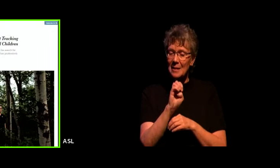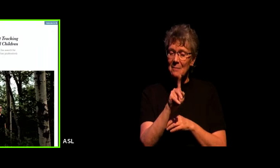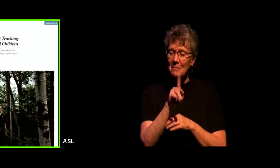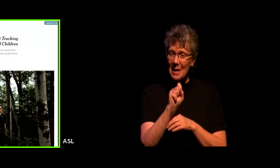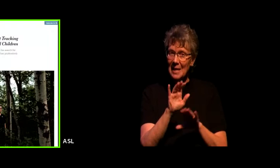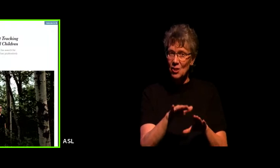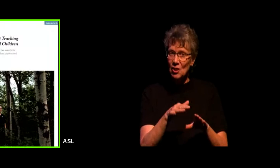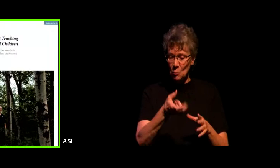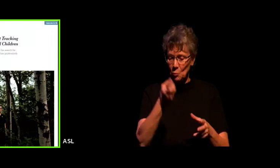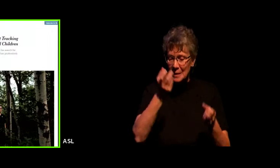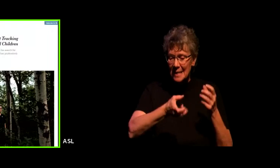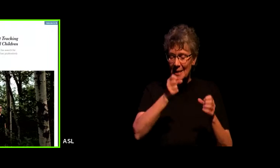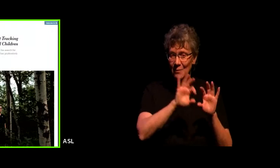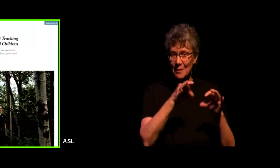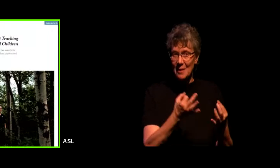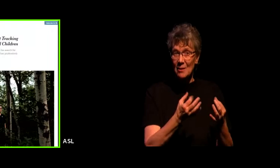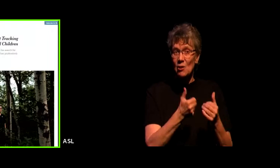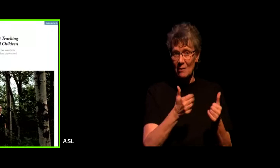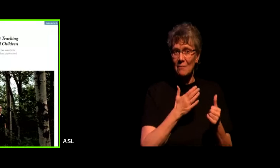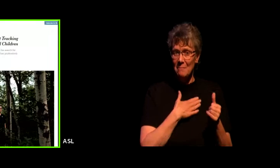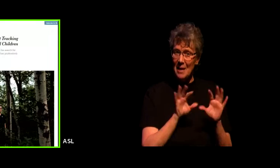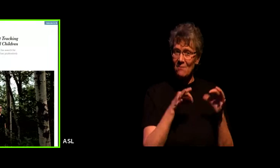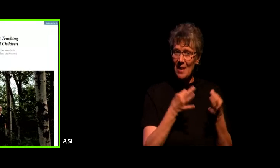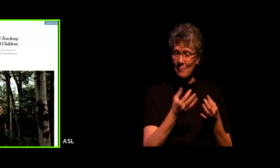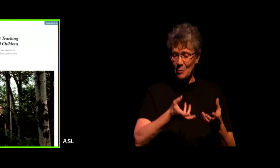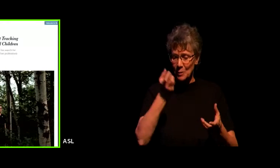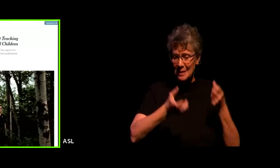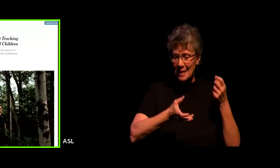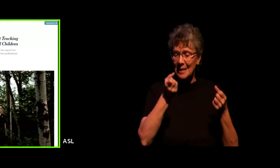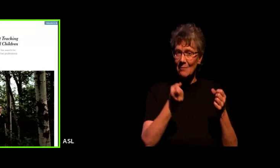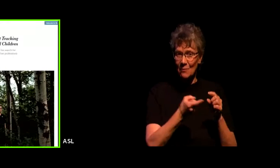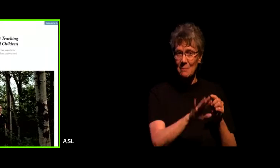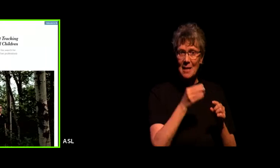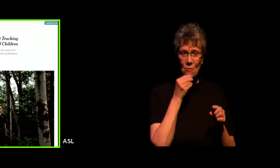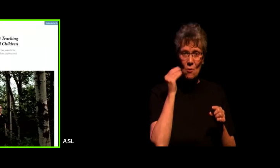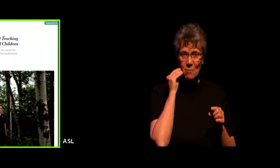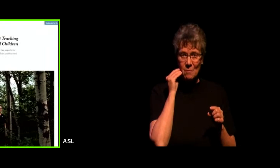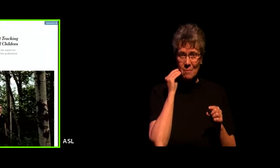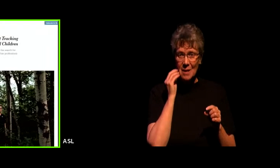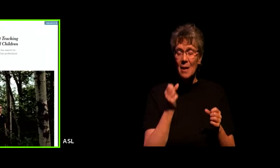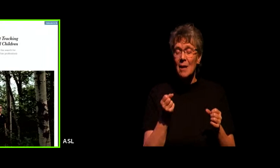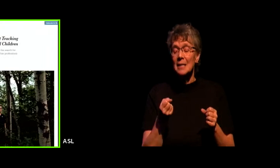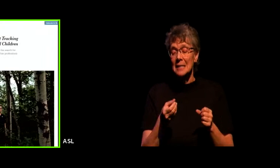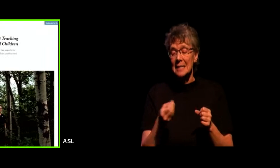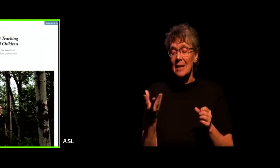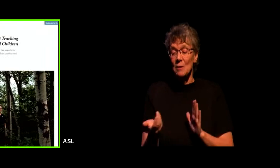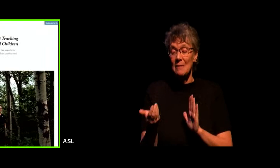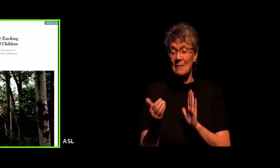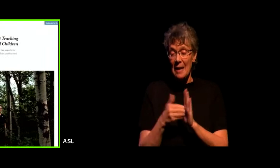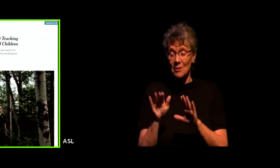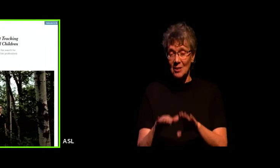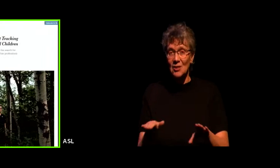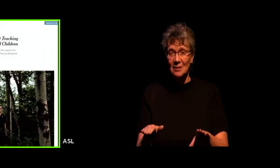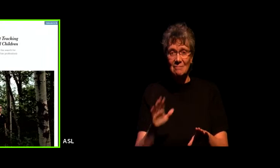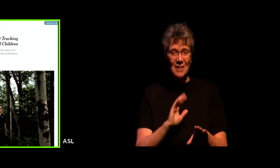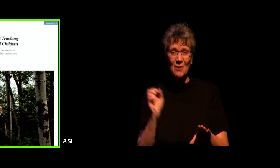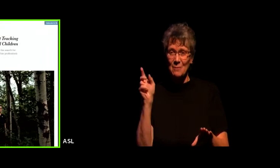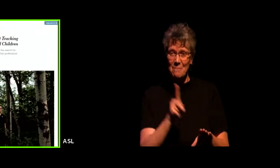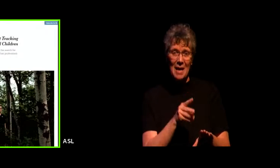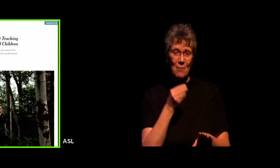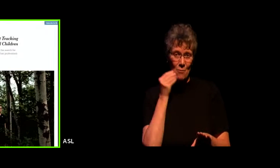but there were lots of my relatives as well. Thousands of these never came home, and many of them died of a variety